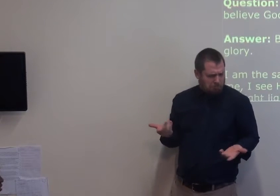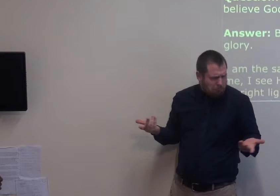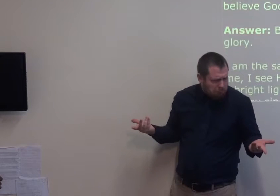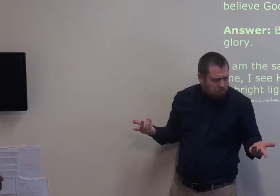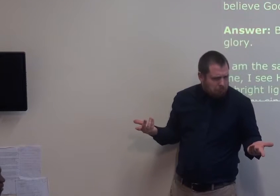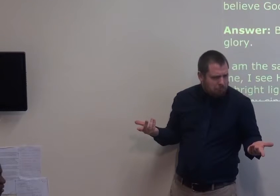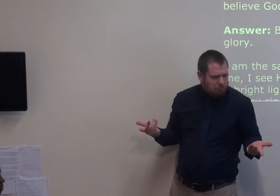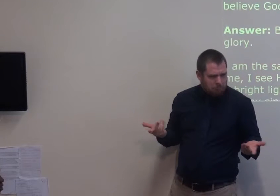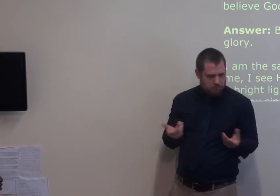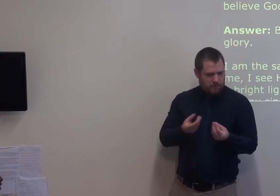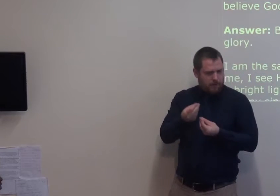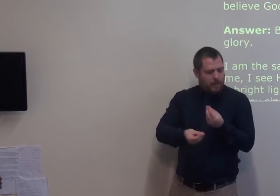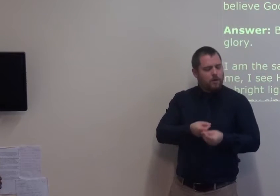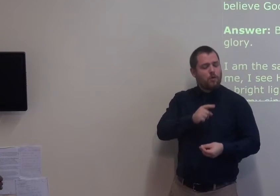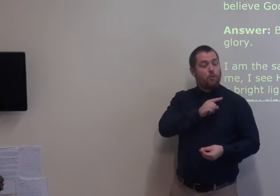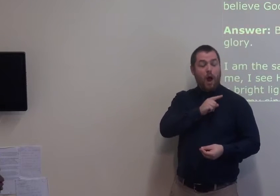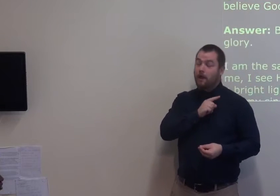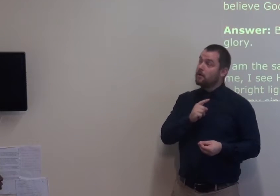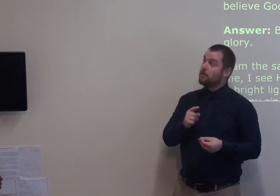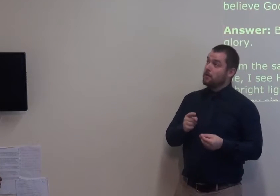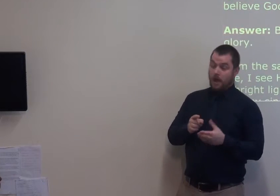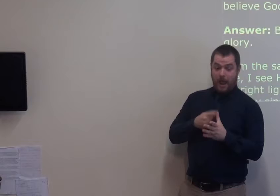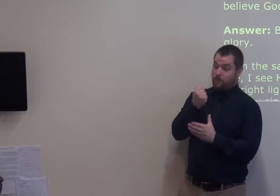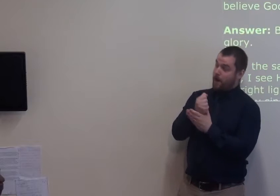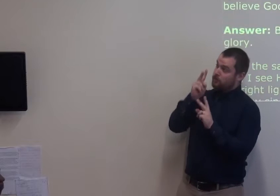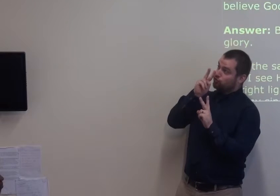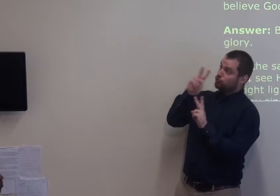Answer: because he saw God's glory.